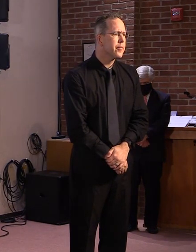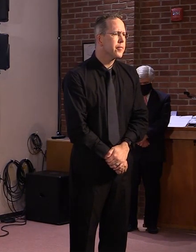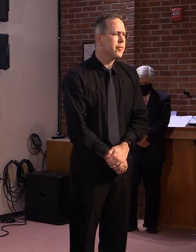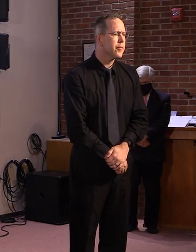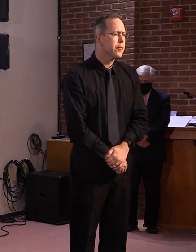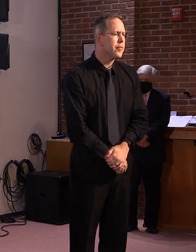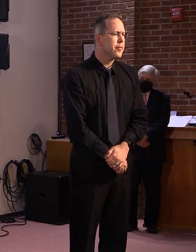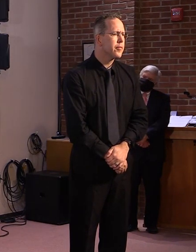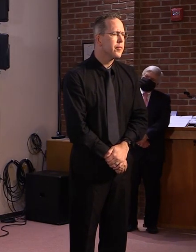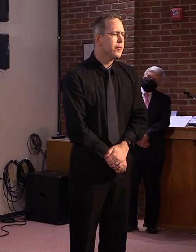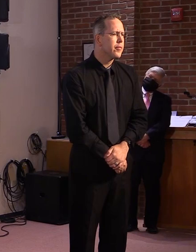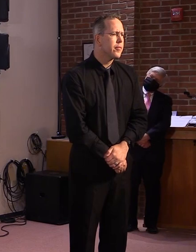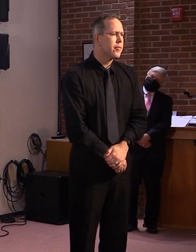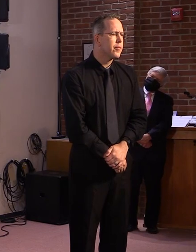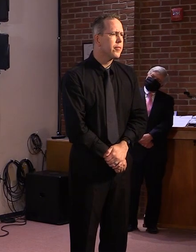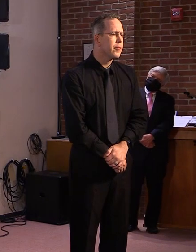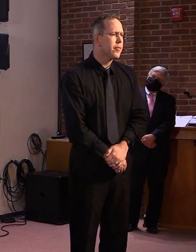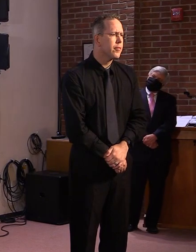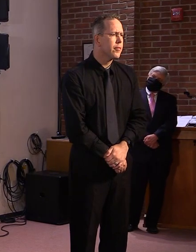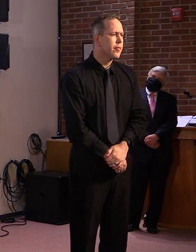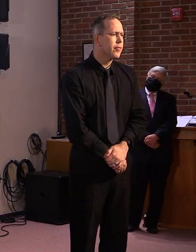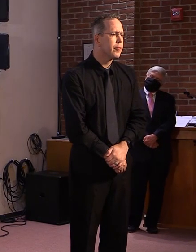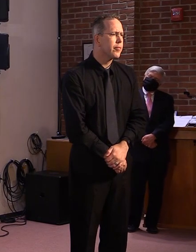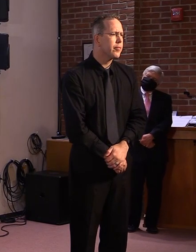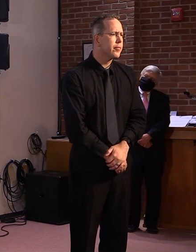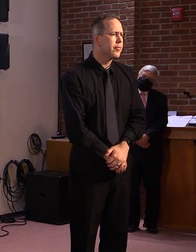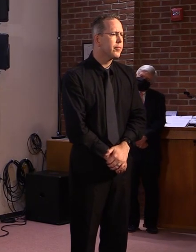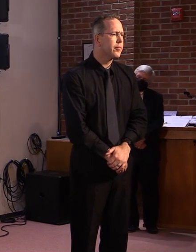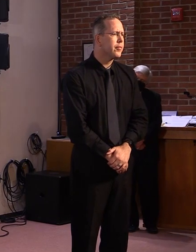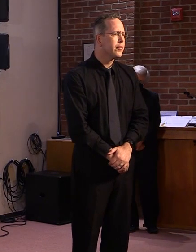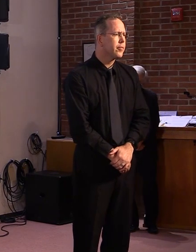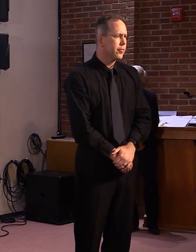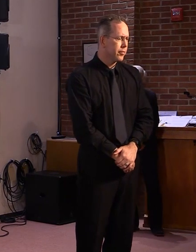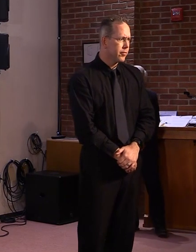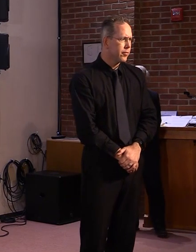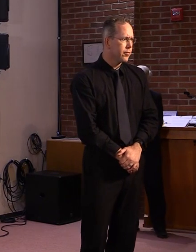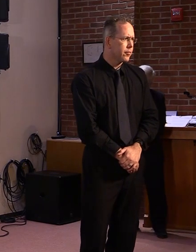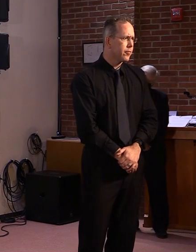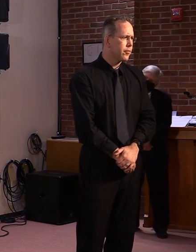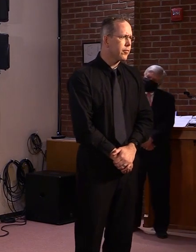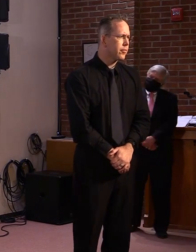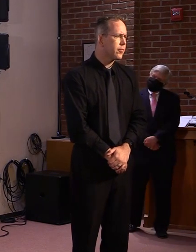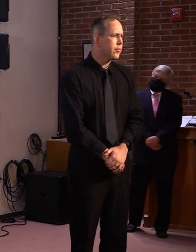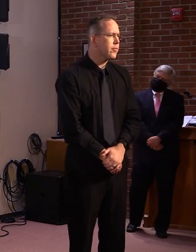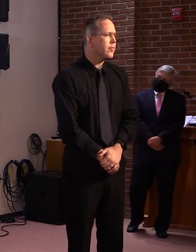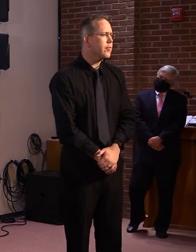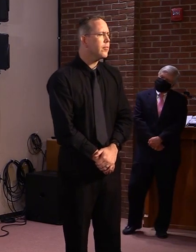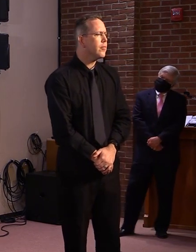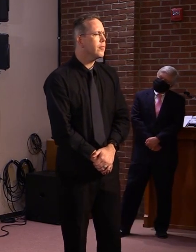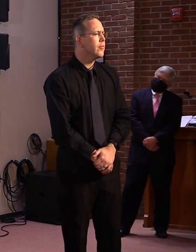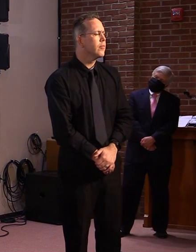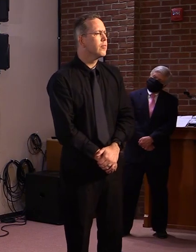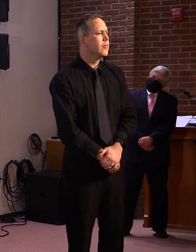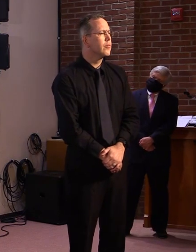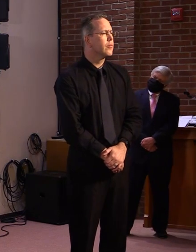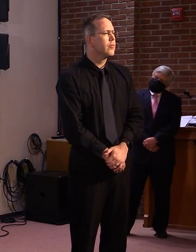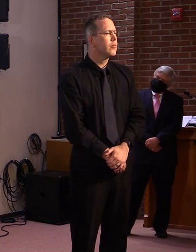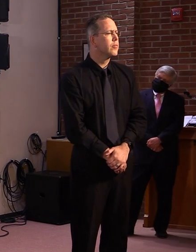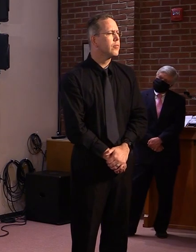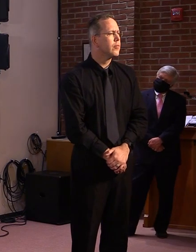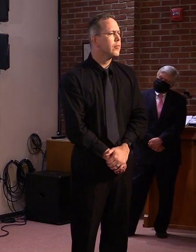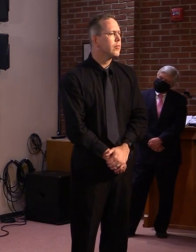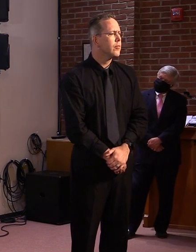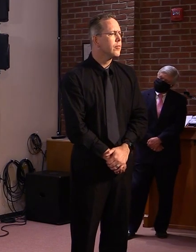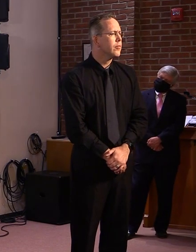errors or things that you didn't know in the past. But I'm curious, I asked this before a while